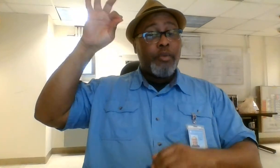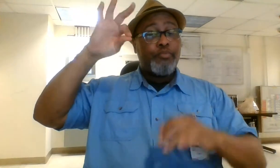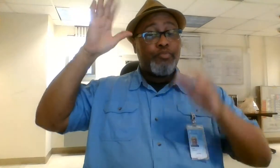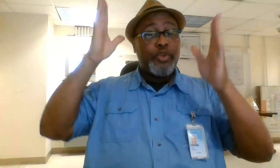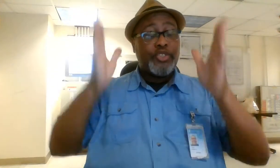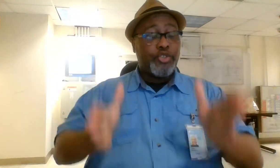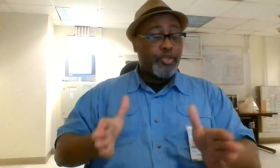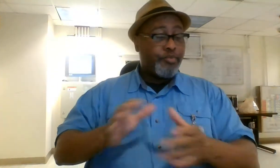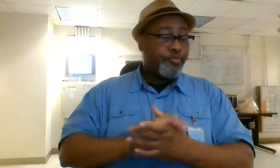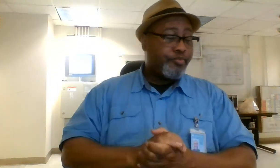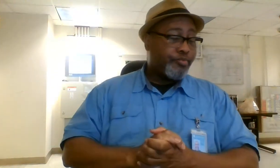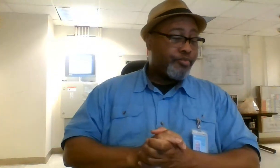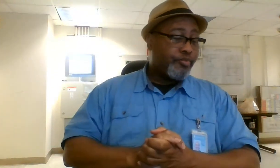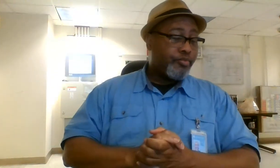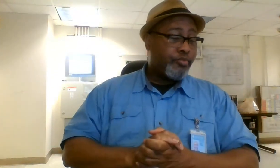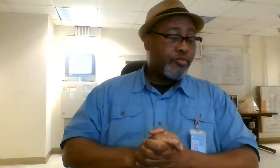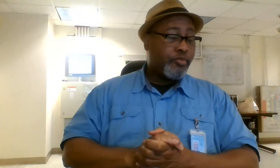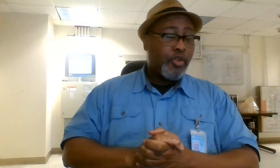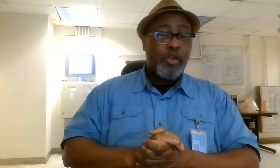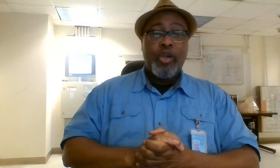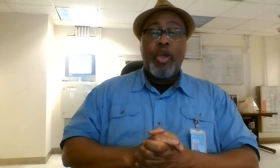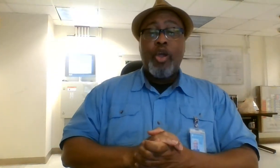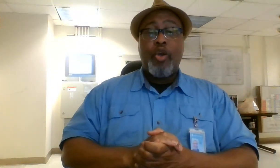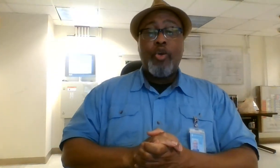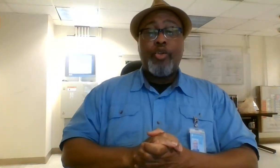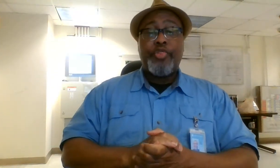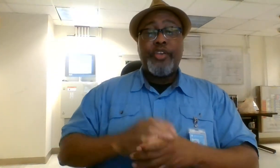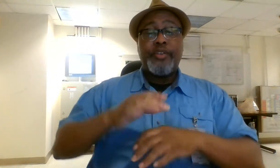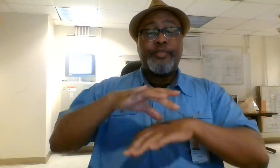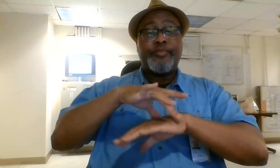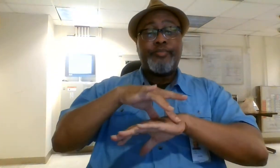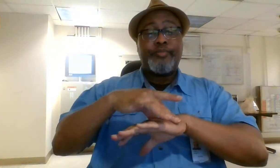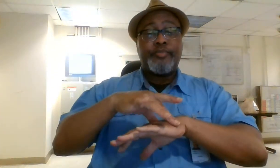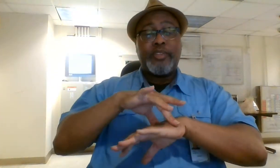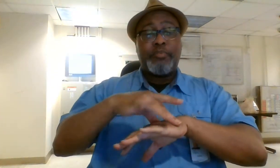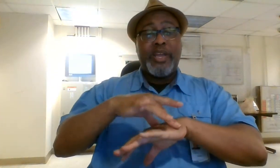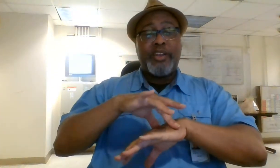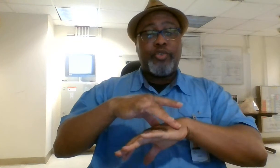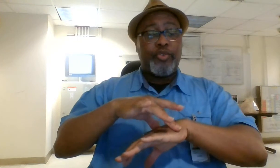Preacher. Earth. The planet Earth.